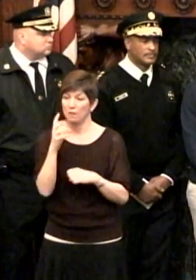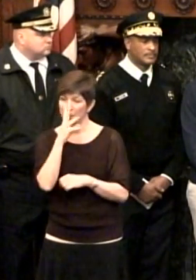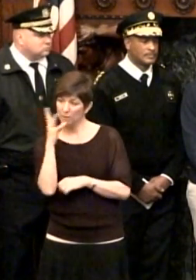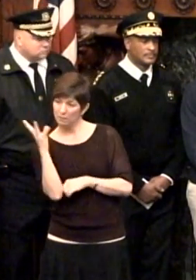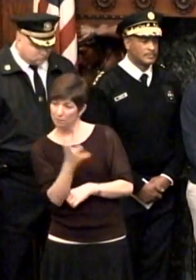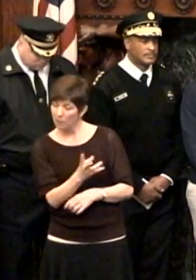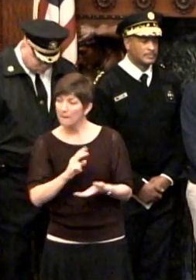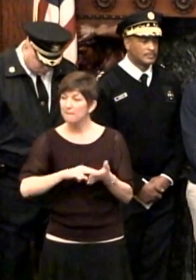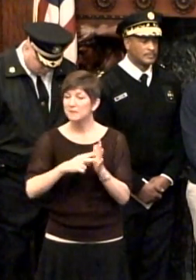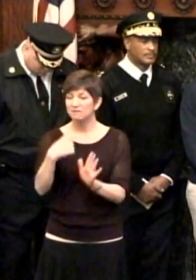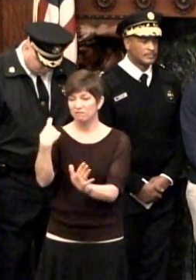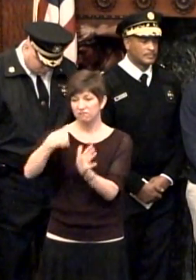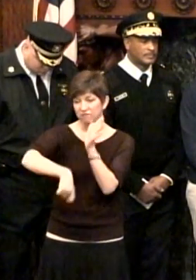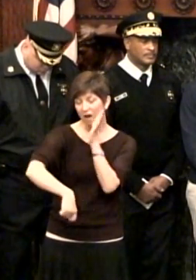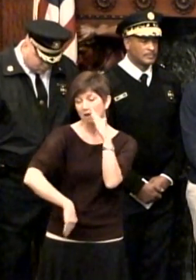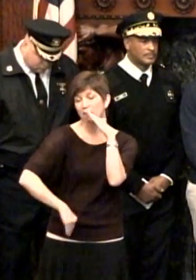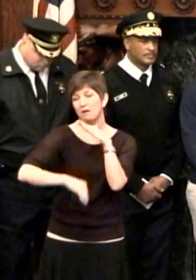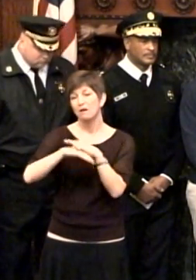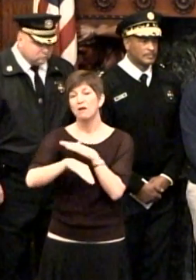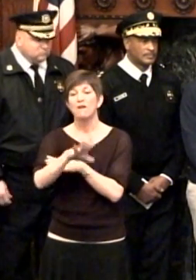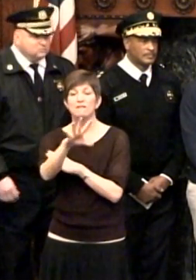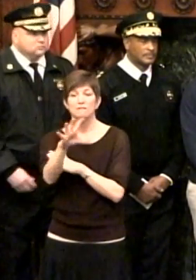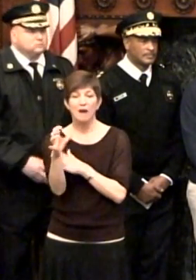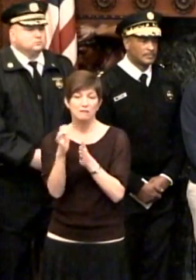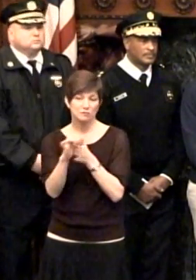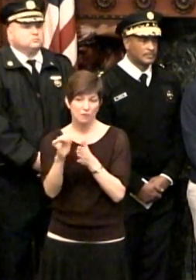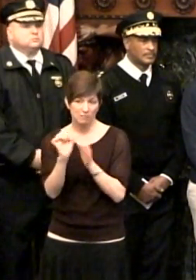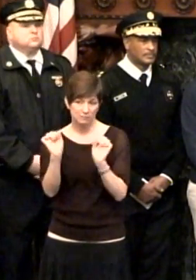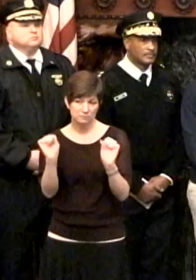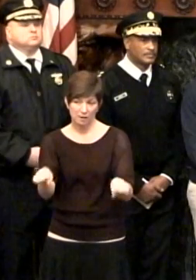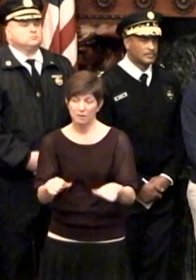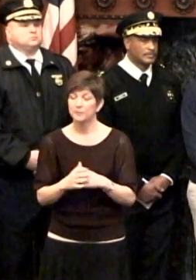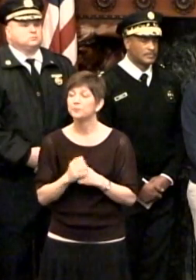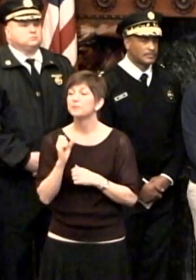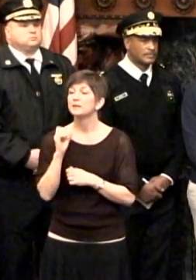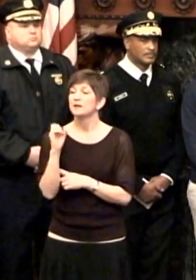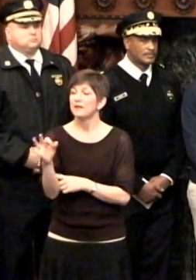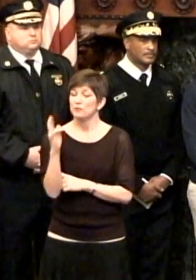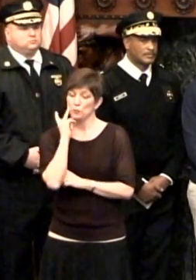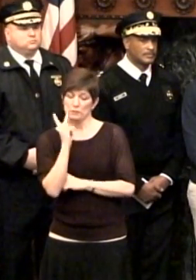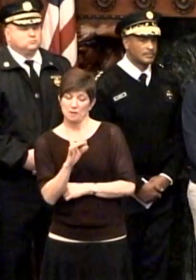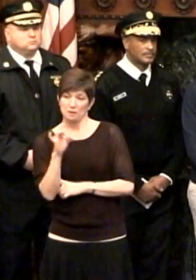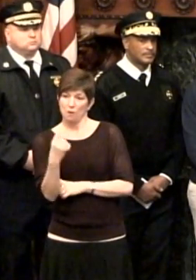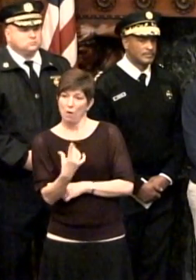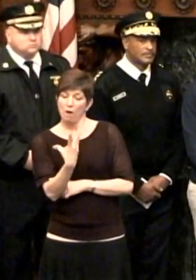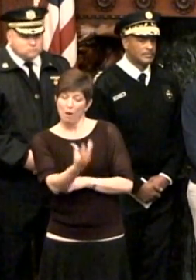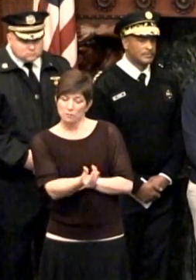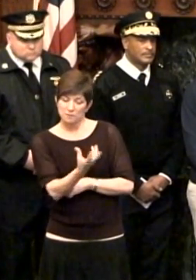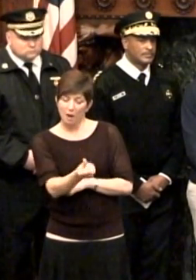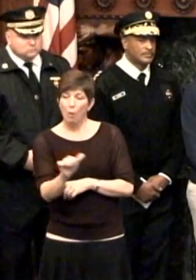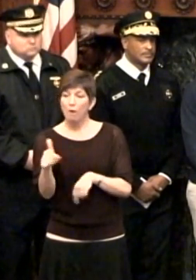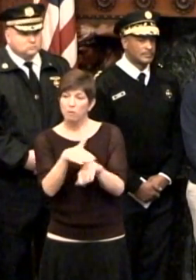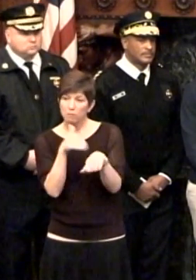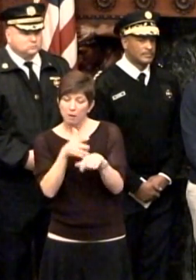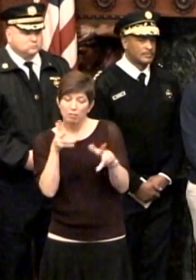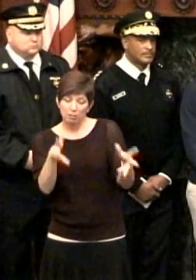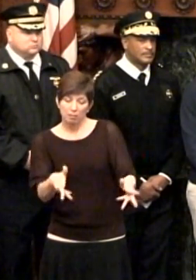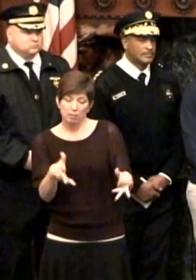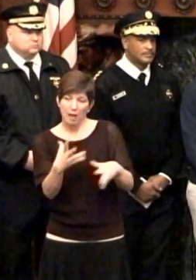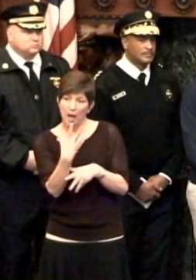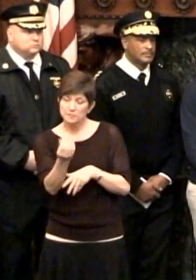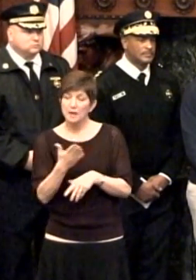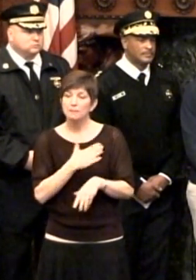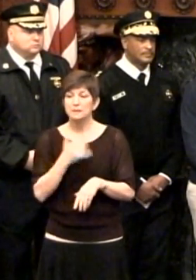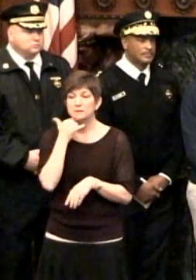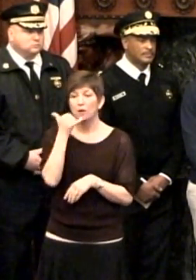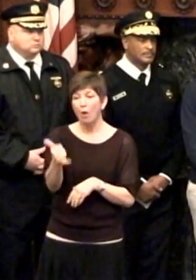could result in a fine of up to $500. If you see a dog or other pet outside,